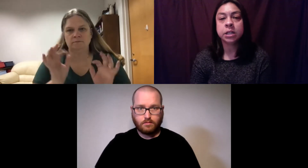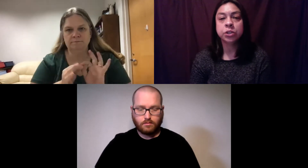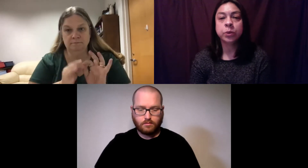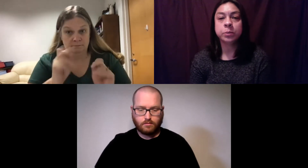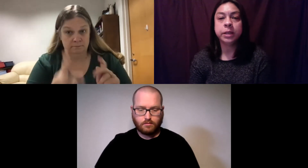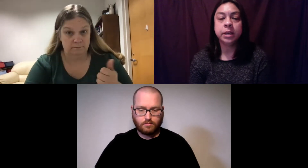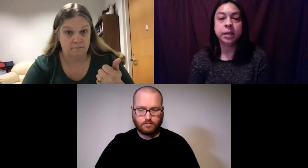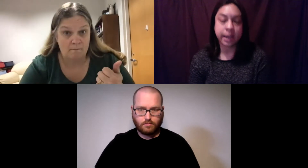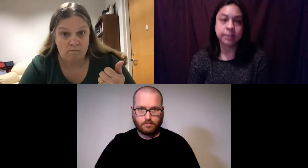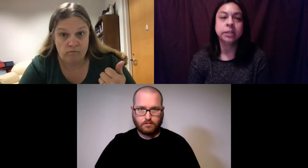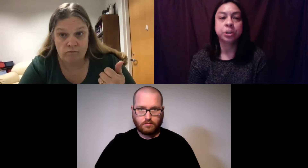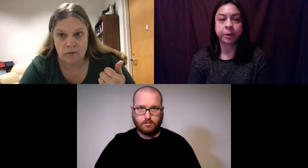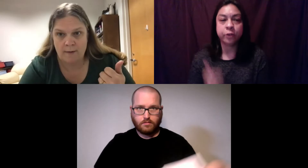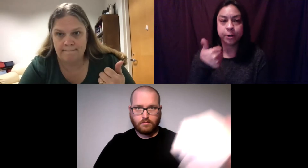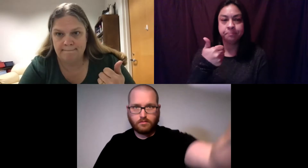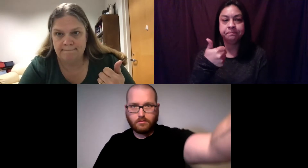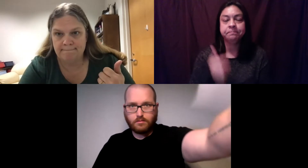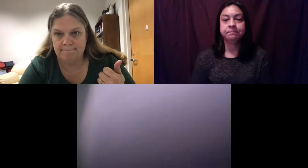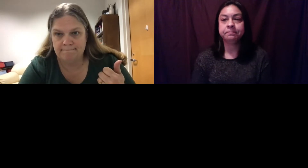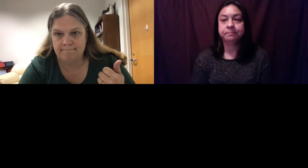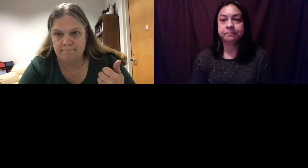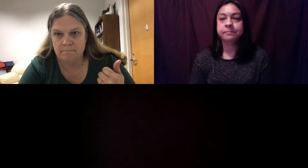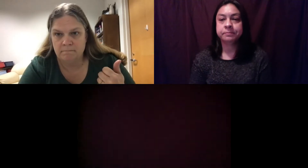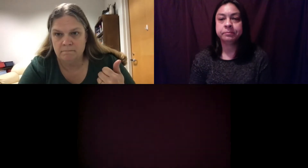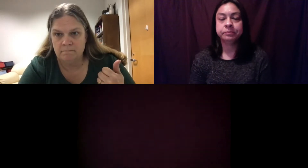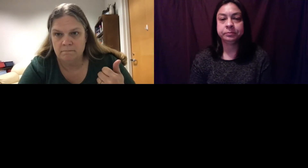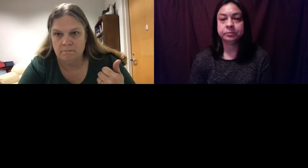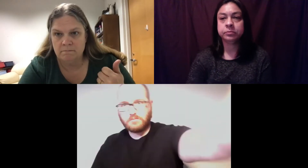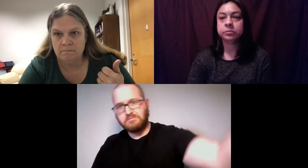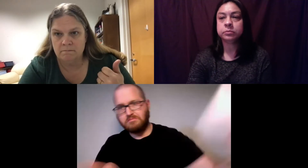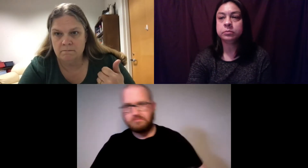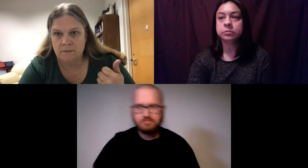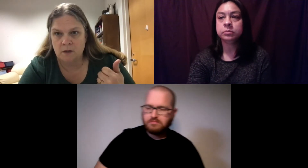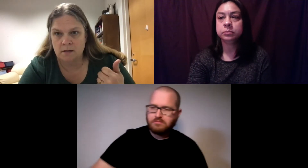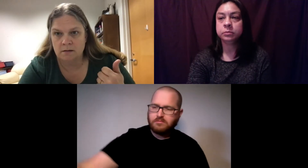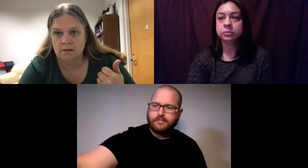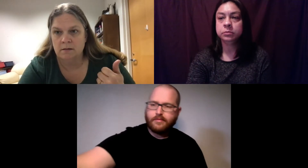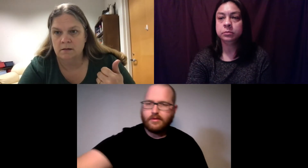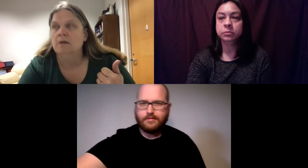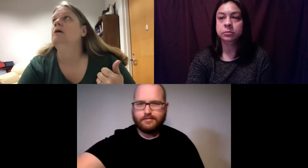and so we will be ASL interpreting for her.